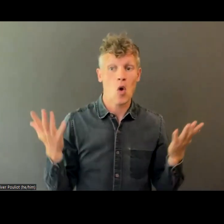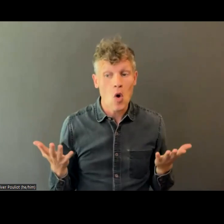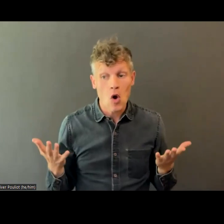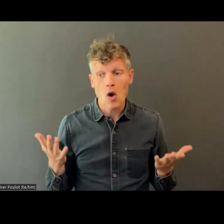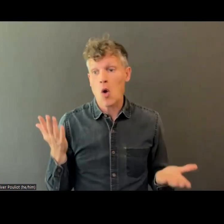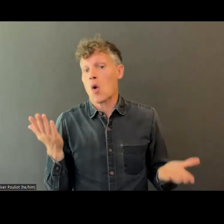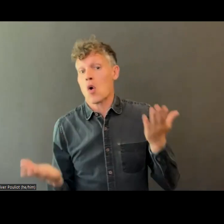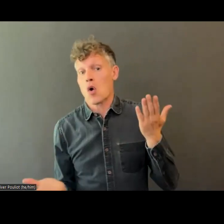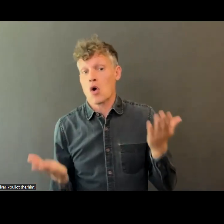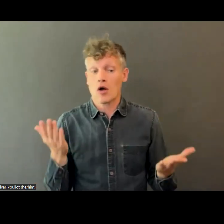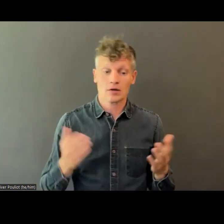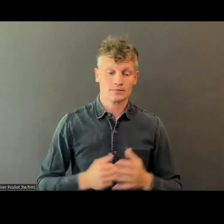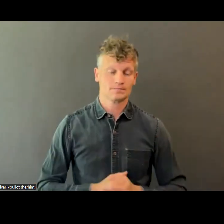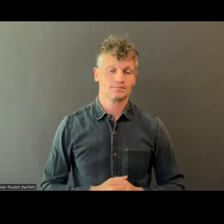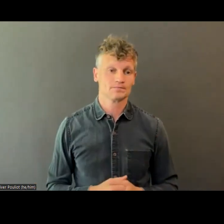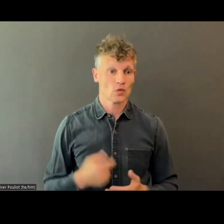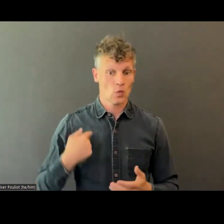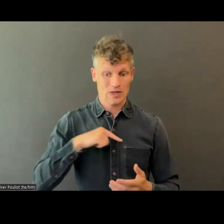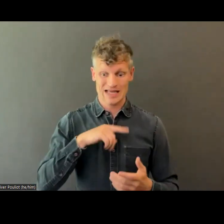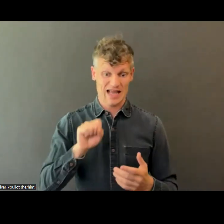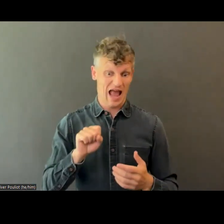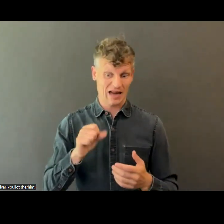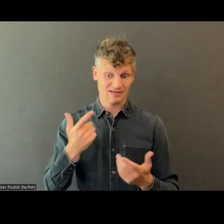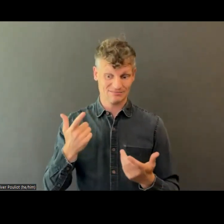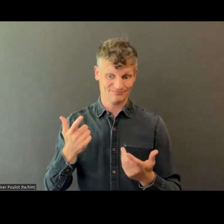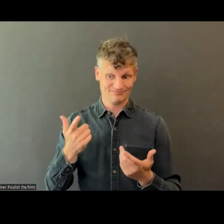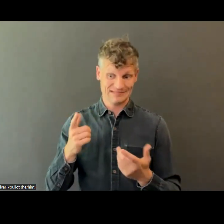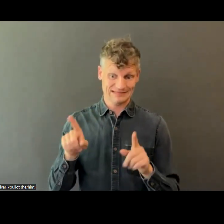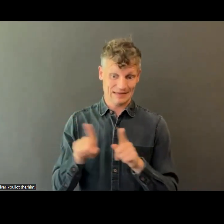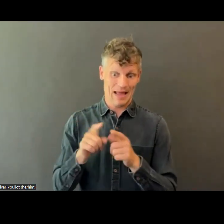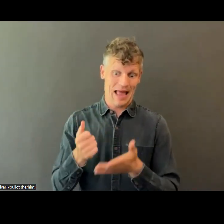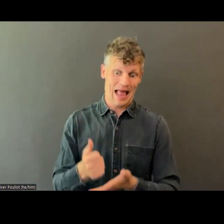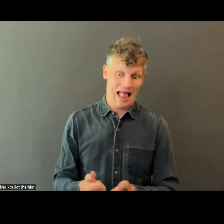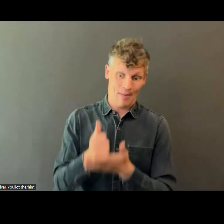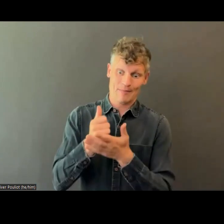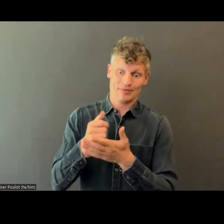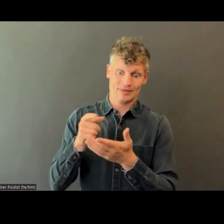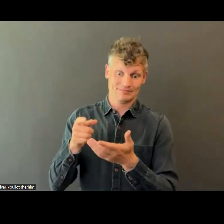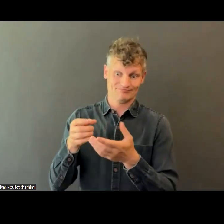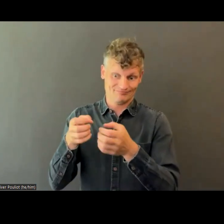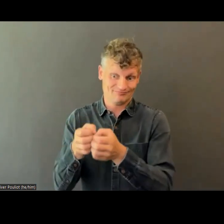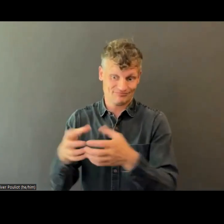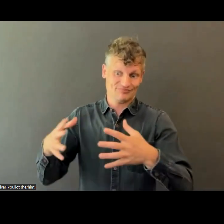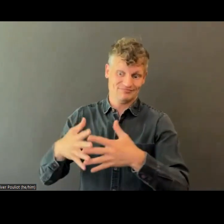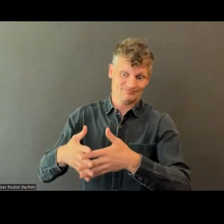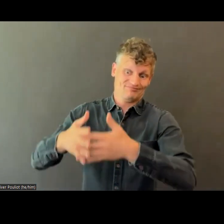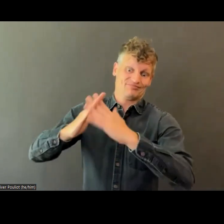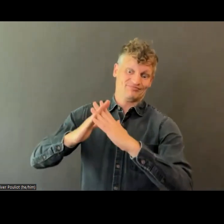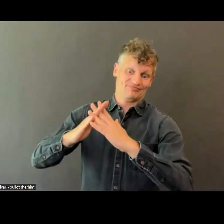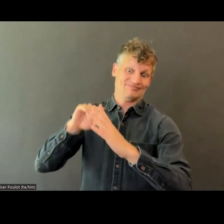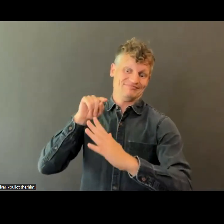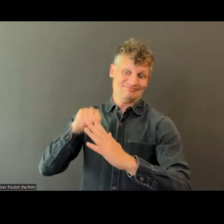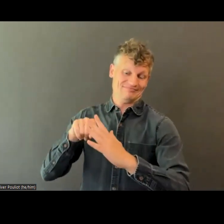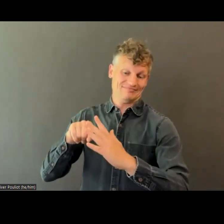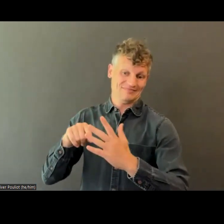easily searchable in internal platforms for our shoppers and buyers